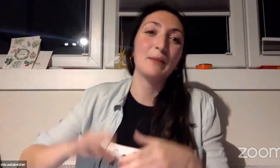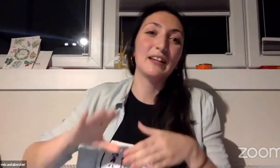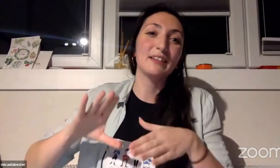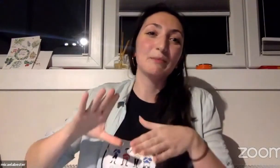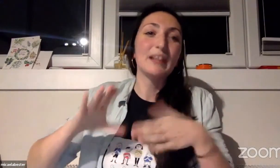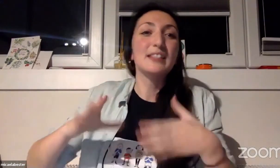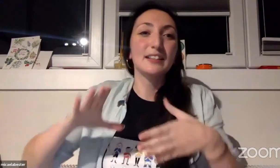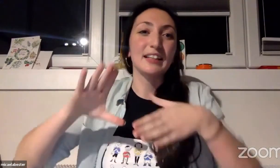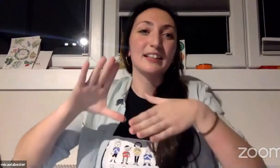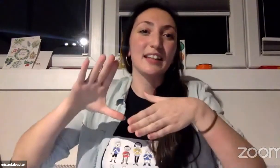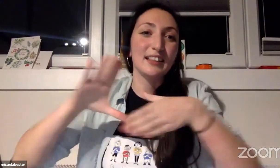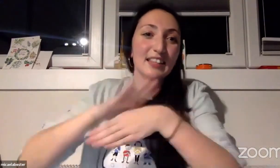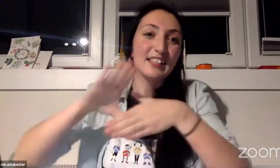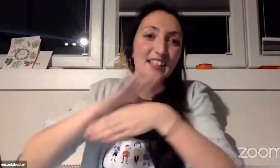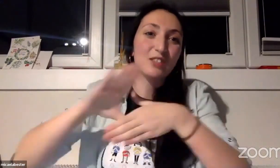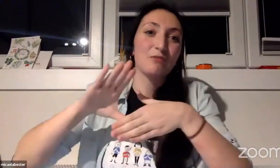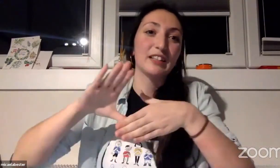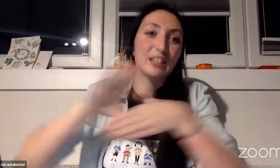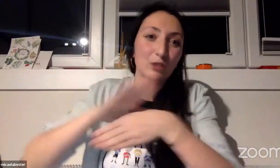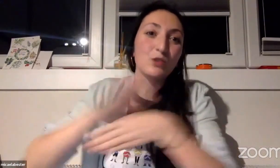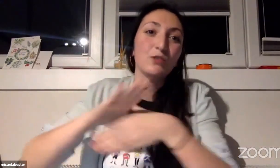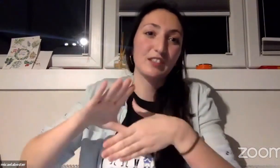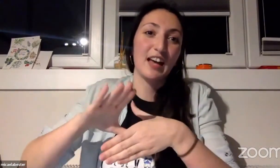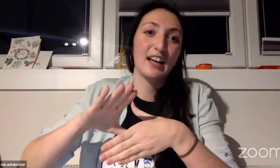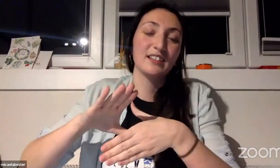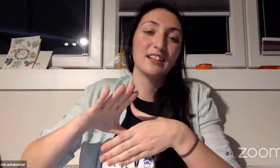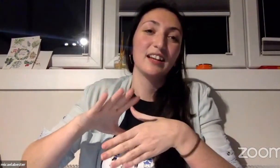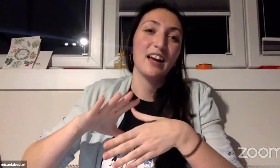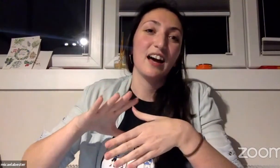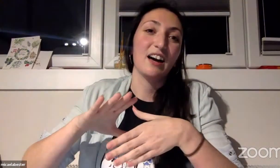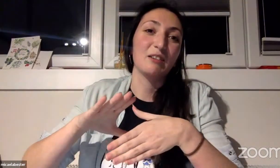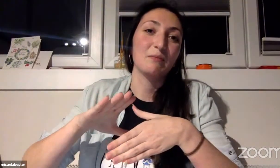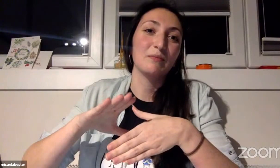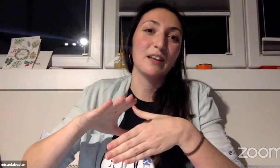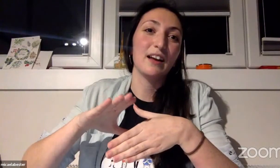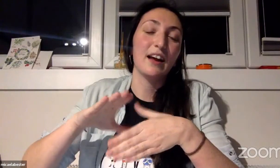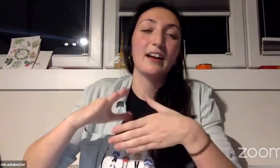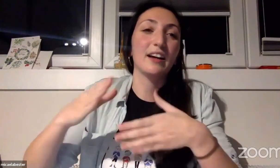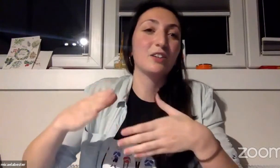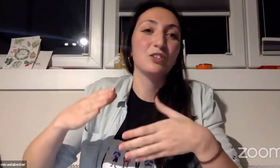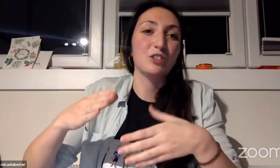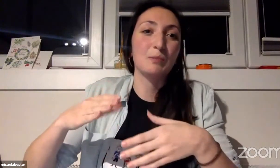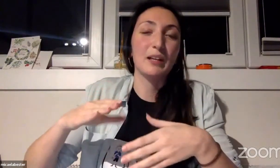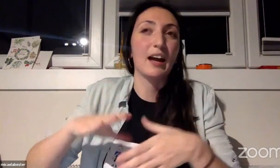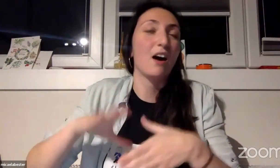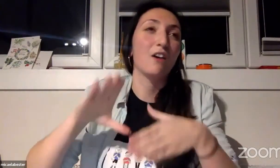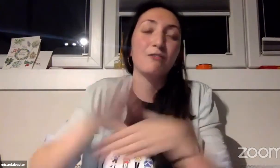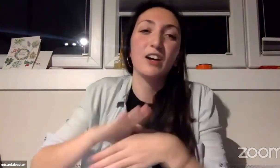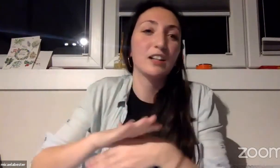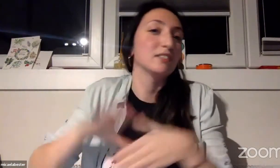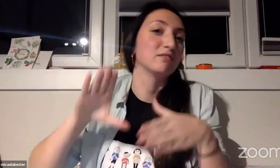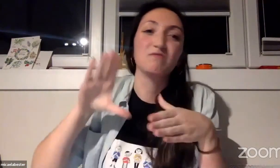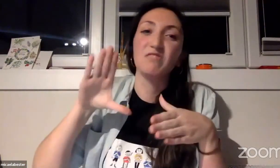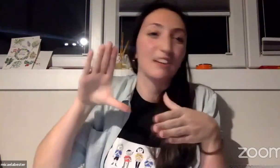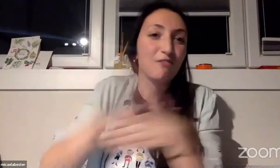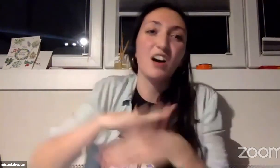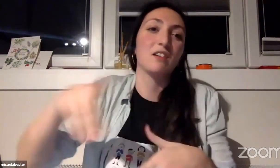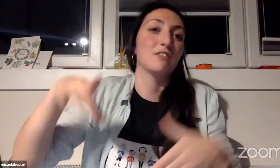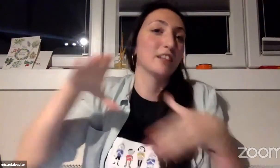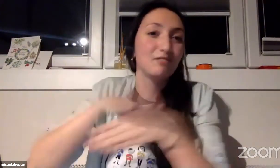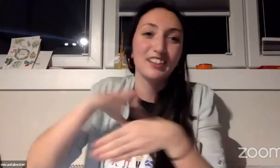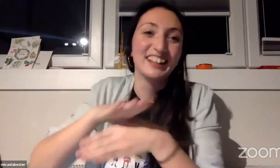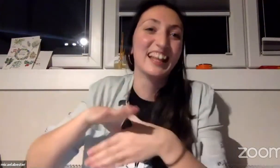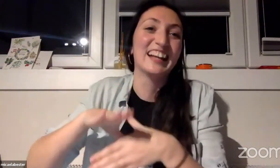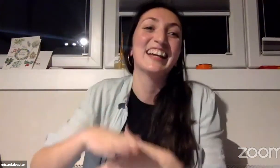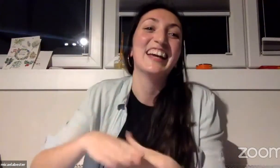yeah, I mean, basically, like, this is a really useful sign. I could just be like, oh, fucking, like, fuck